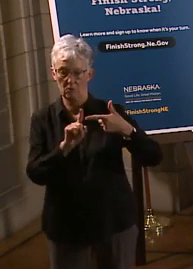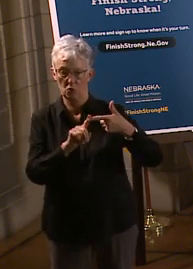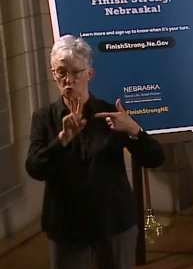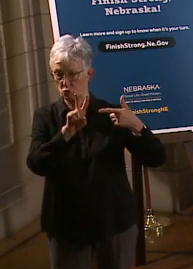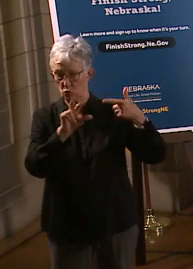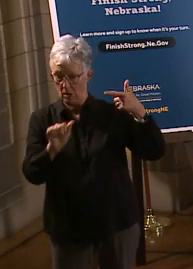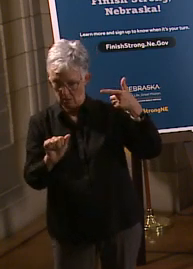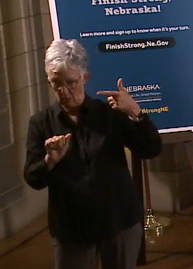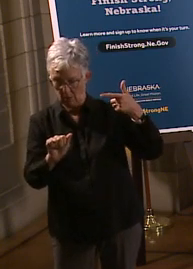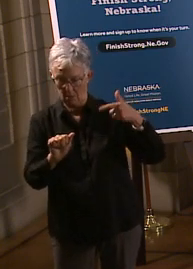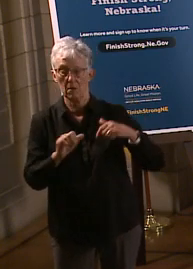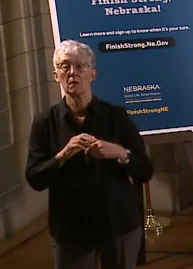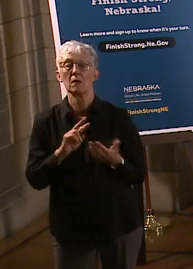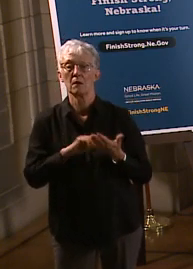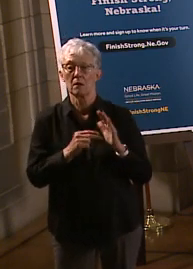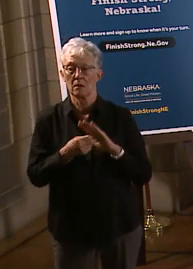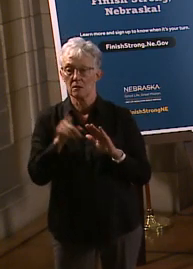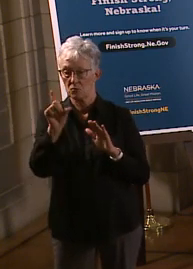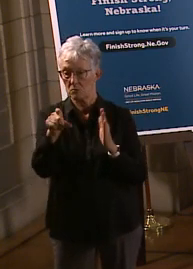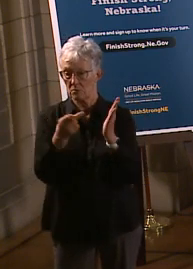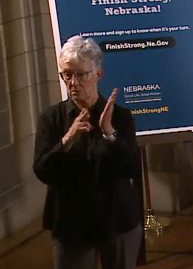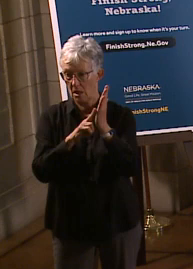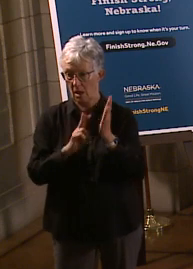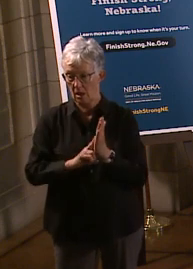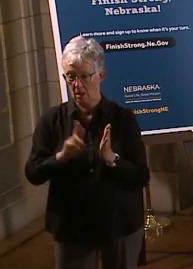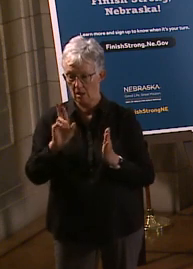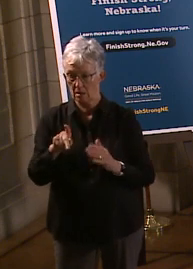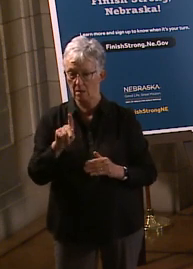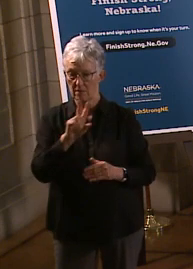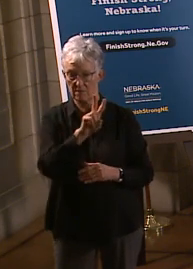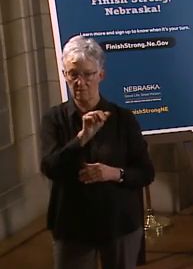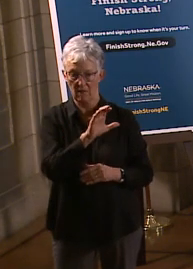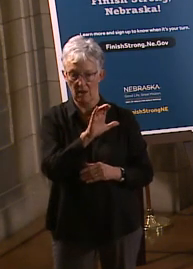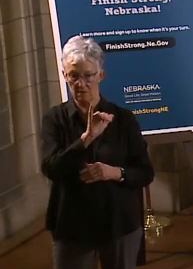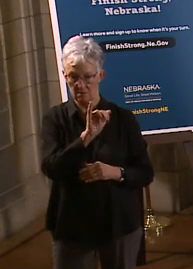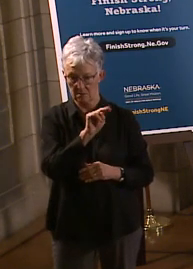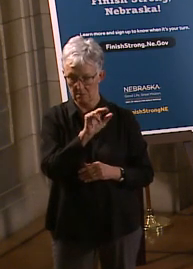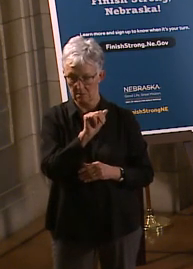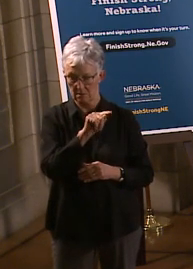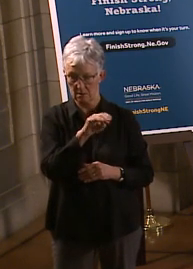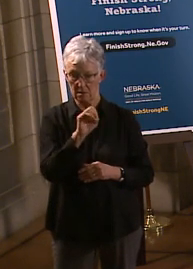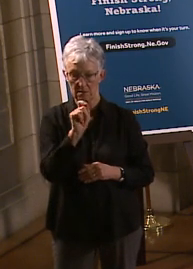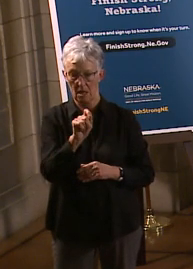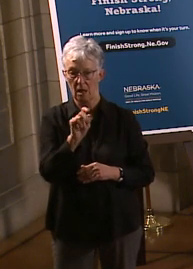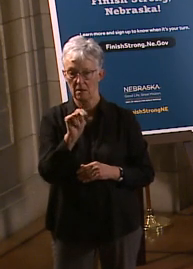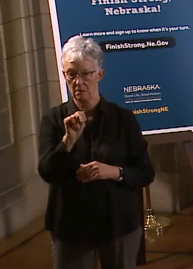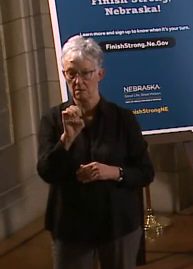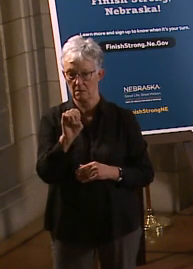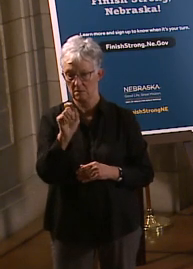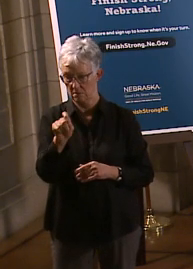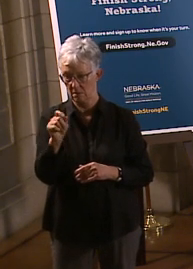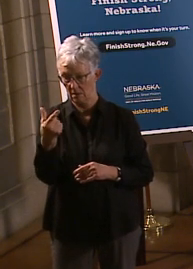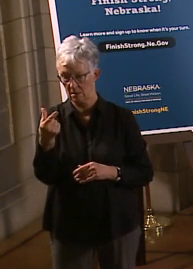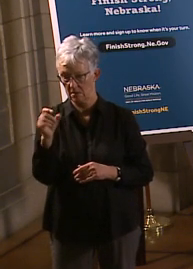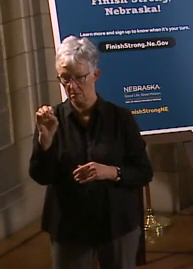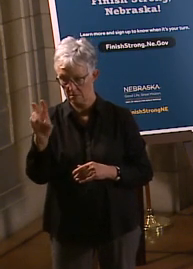to remind people, please sign up at vaccinate.nebraska or vaccinate.ne.gov.